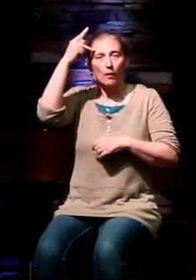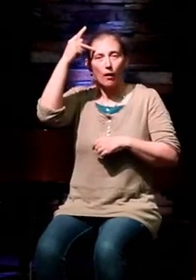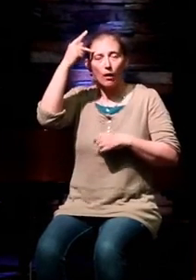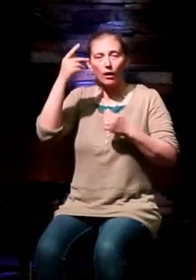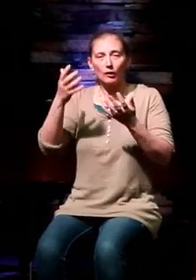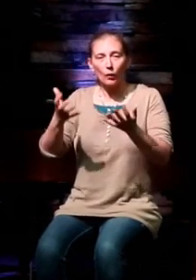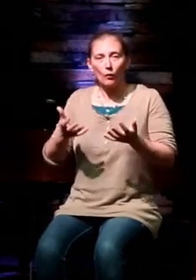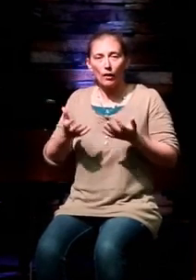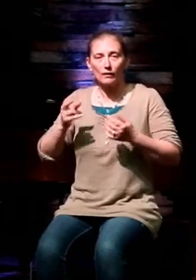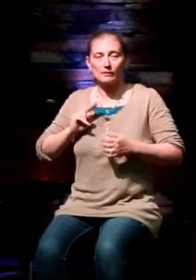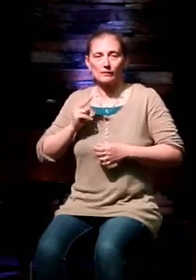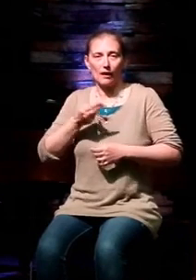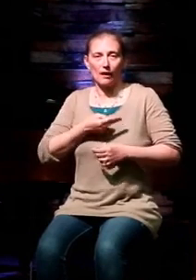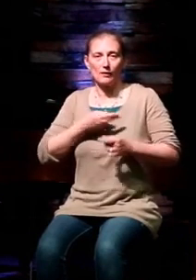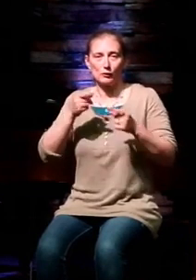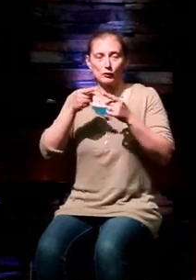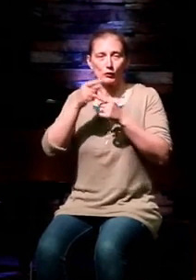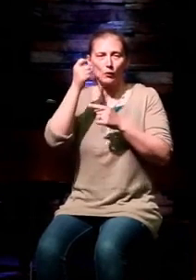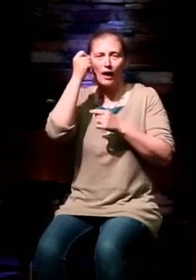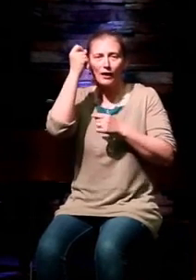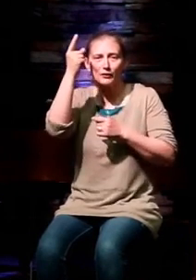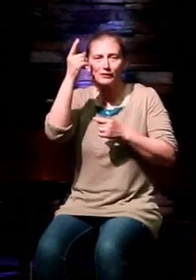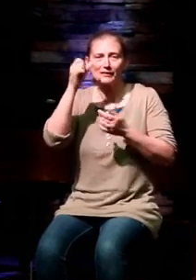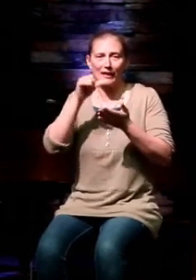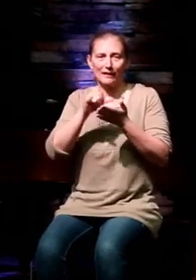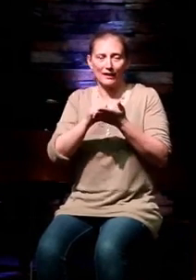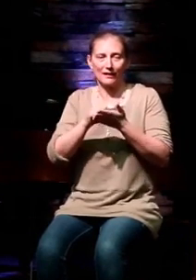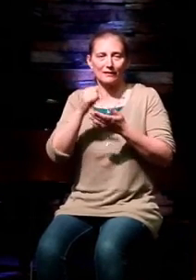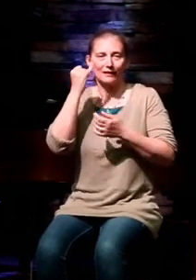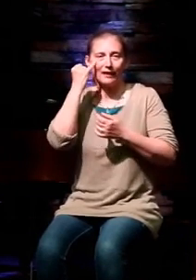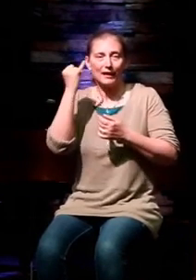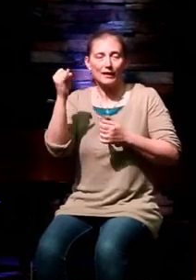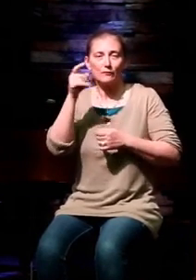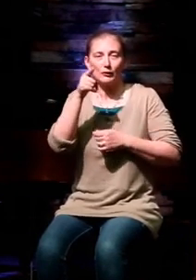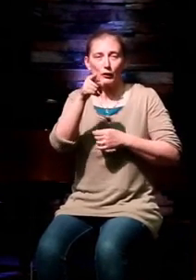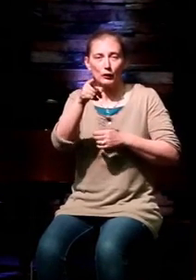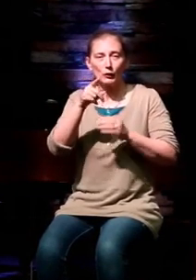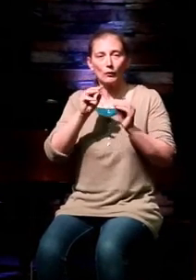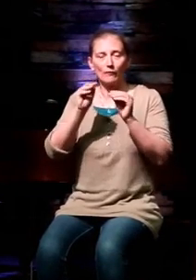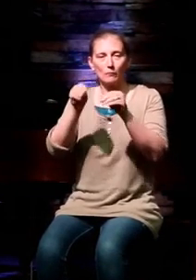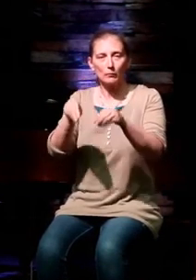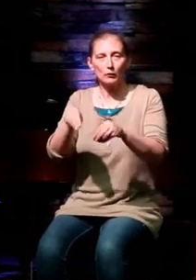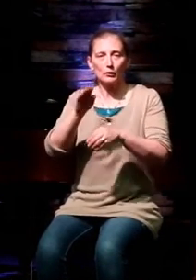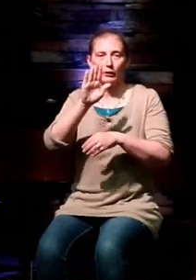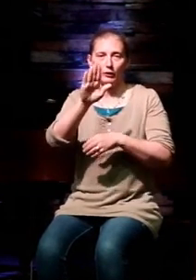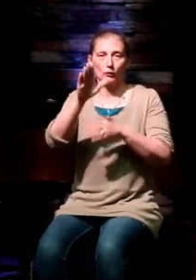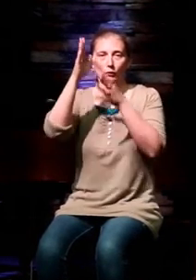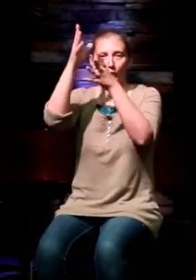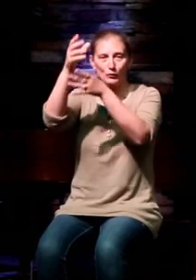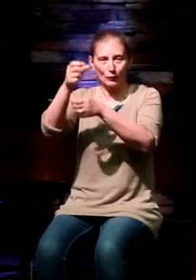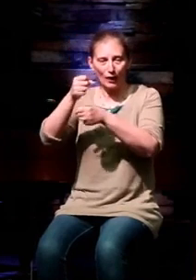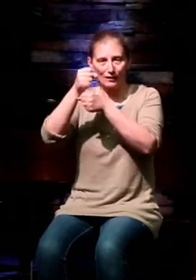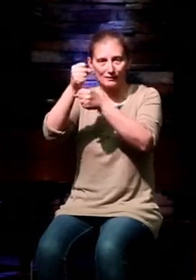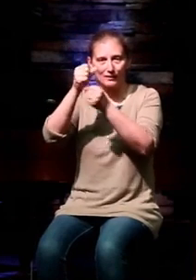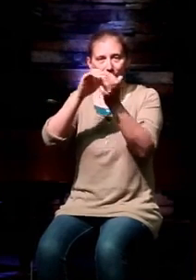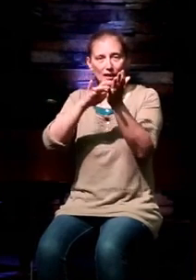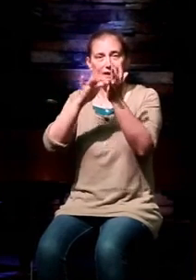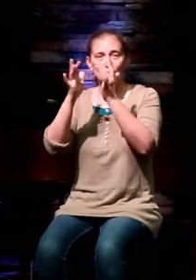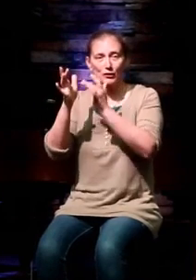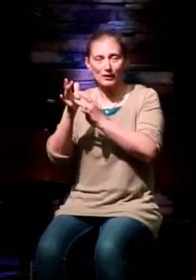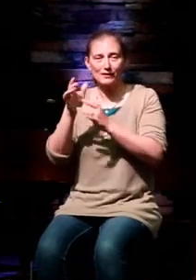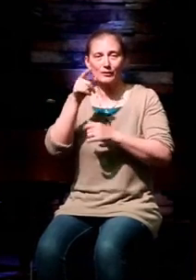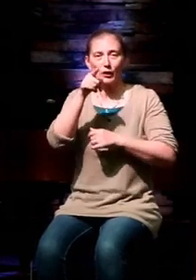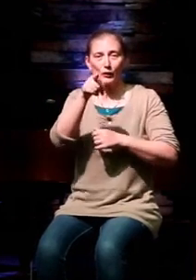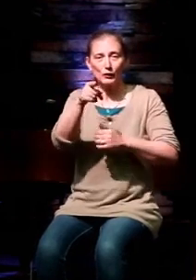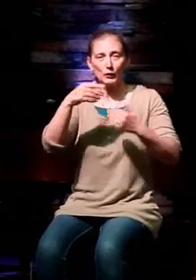God is living on the inside of you if you have put your trust and your faith in Christ Jesus. When I think